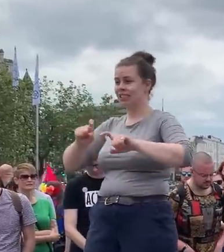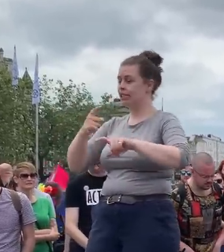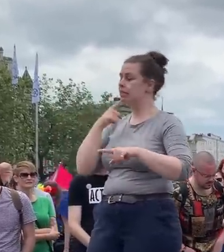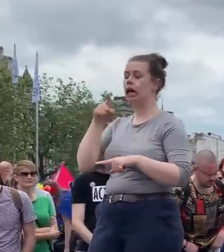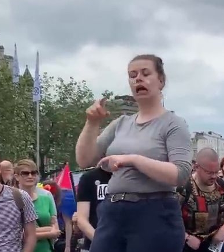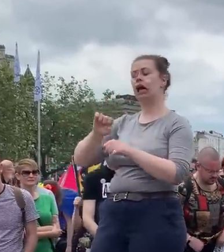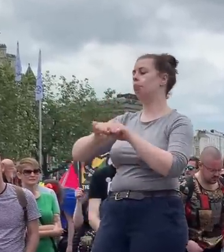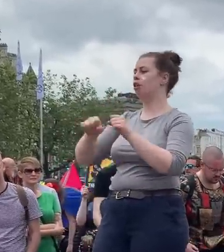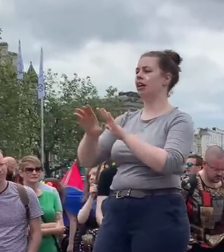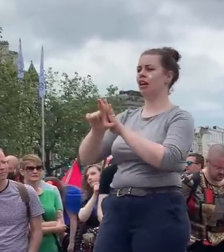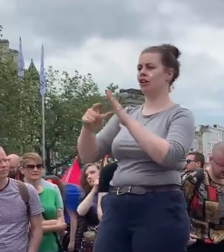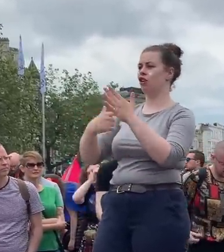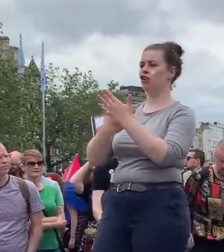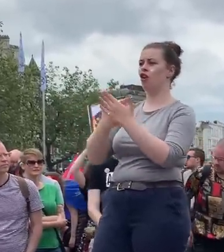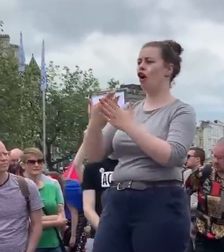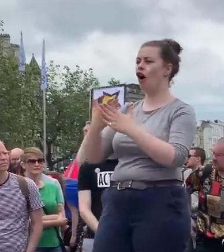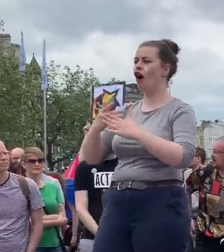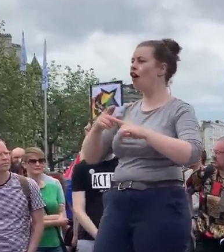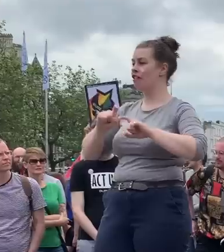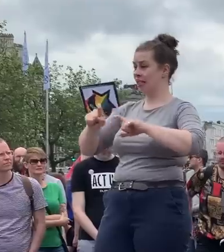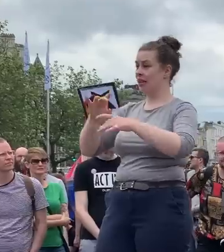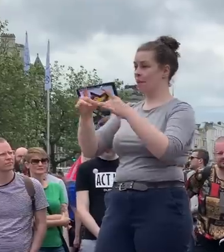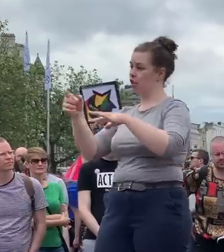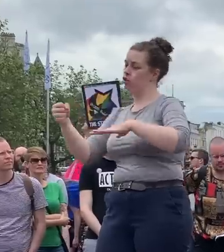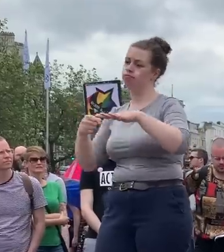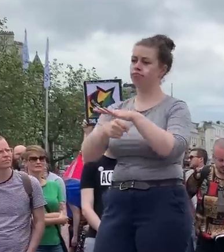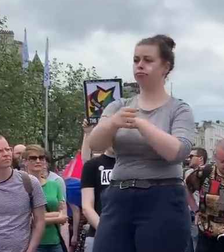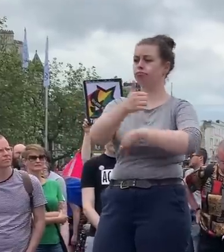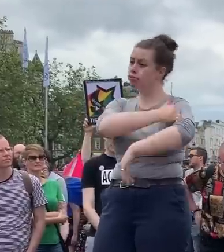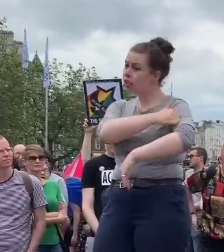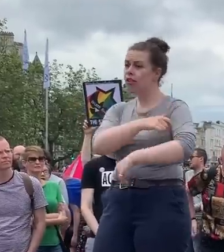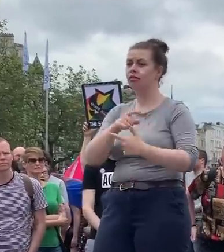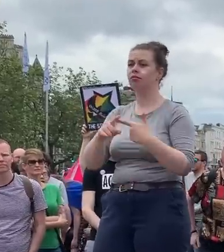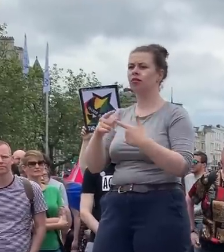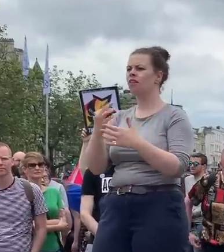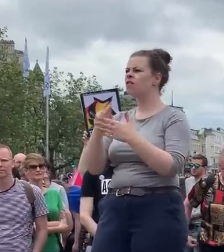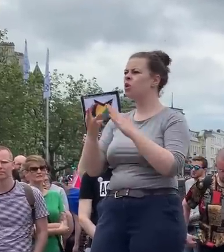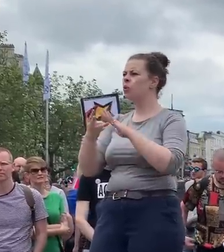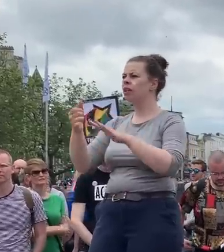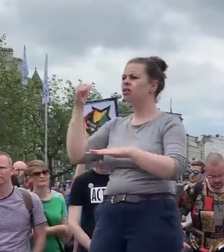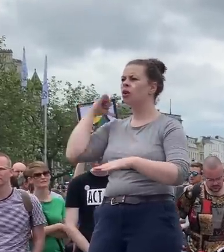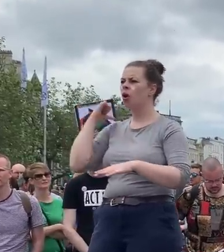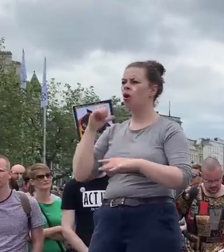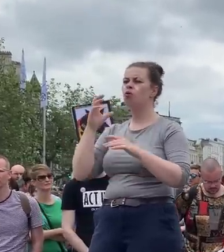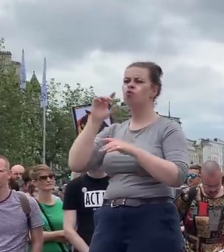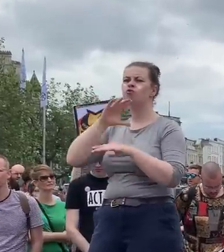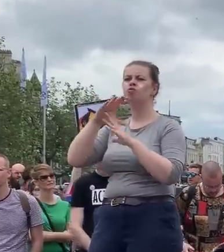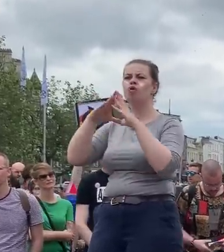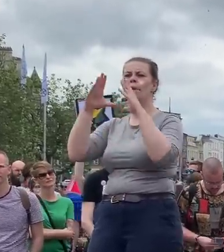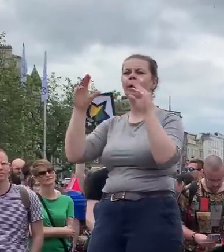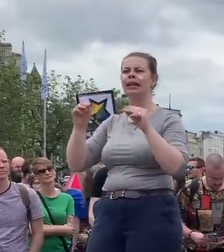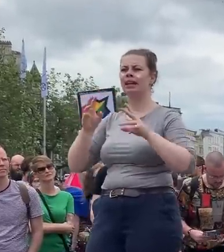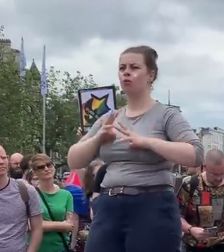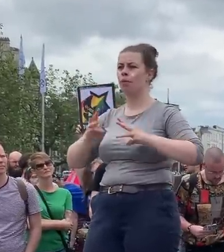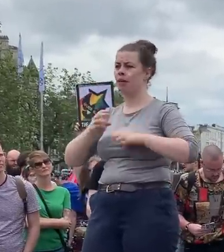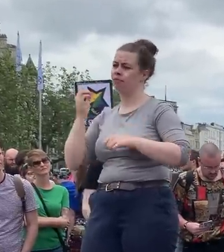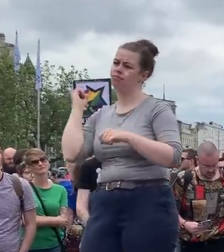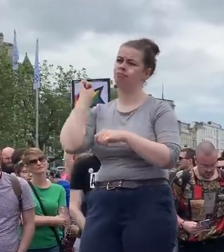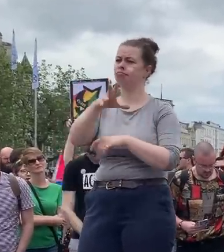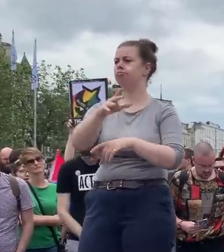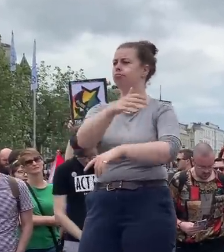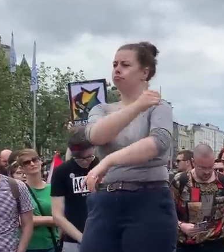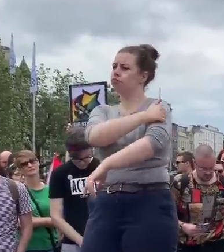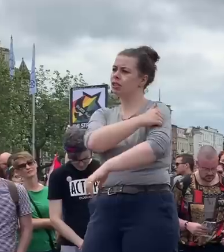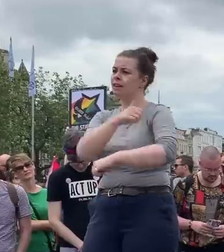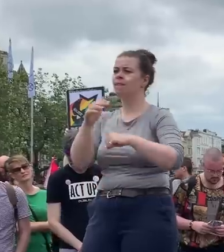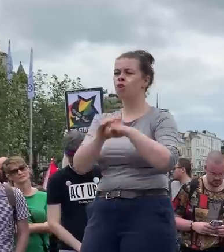you. They're still doing brothel raids and imprisoning you. A few weeks ago, some Romanian cis women were sent to jail for 9 months after